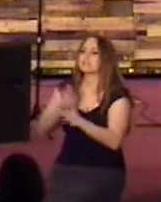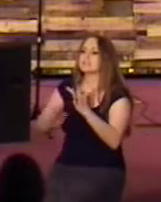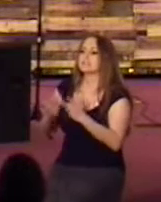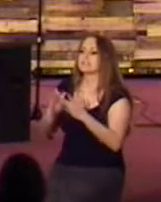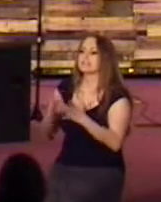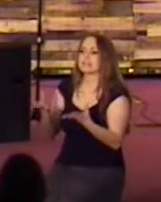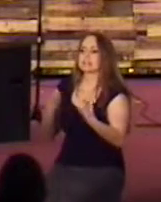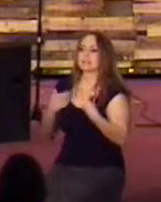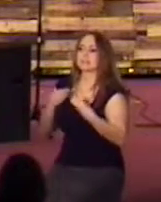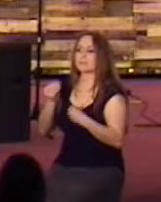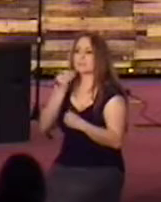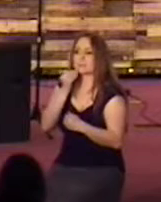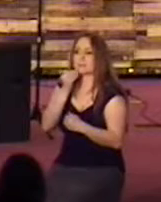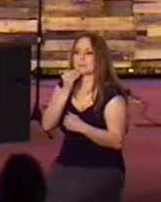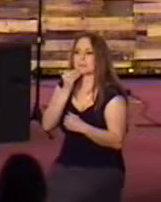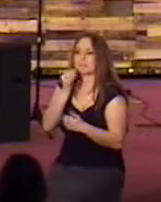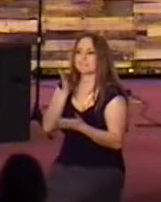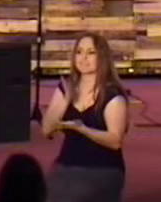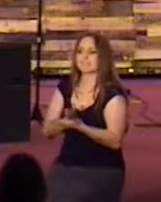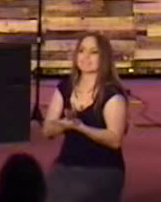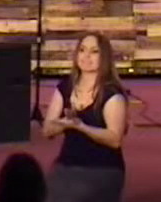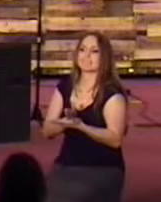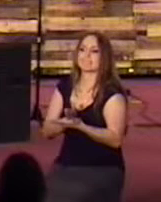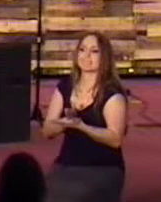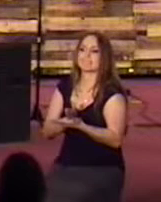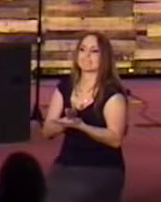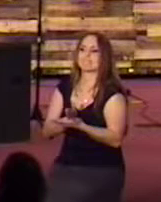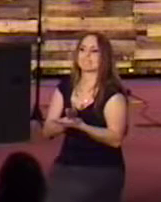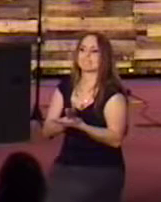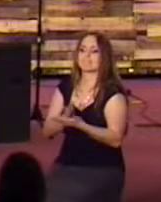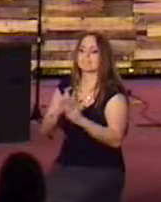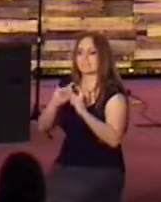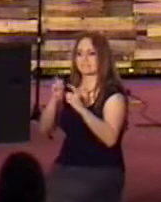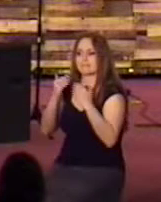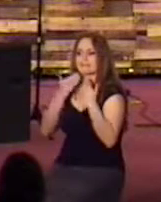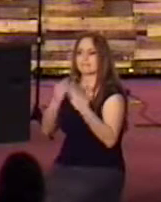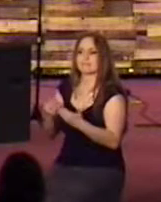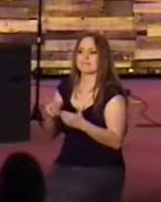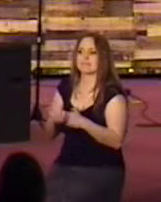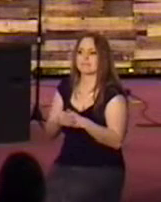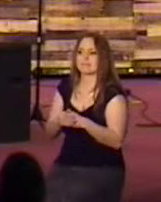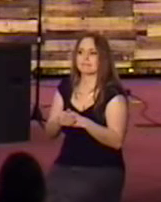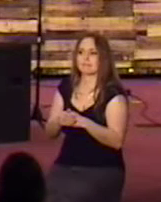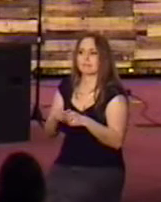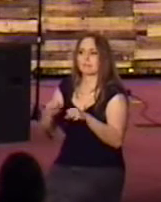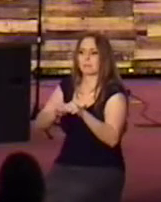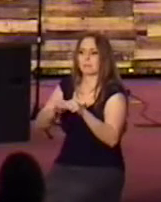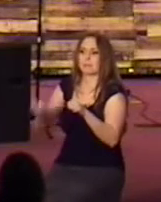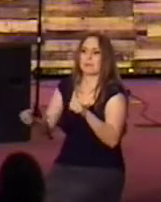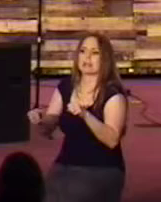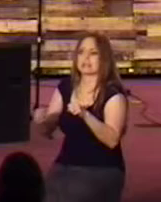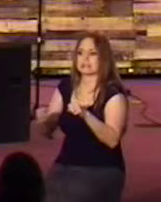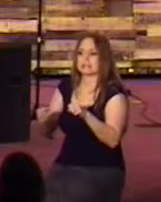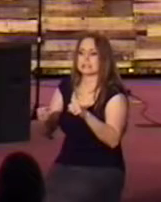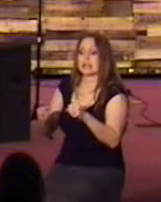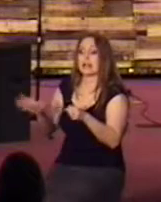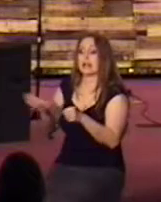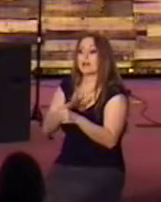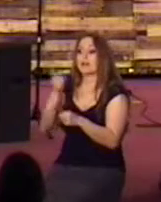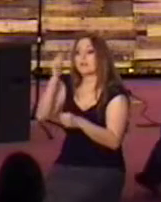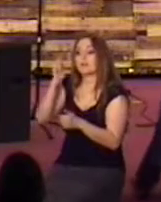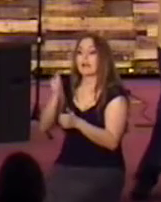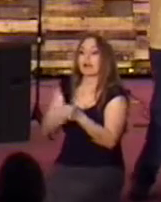food and he stops. And he gives thanks. And he breaks it, and there's enough for everybody to